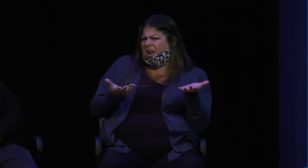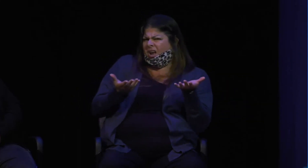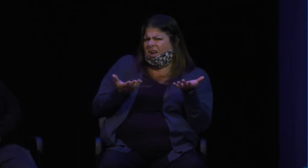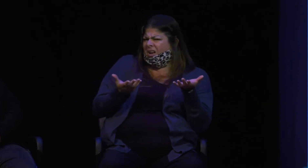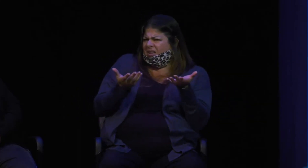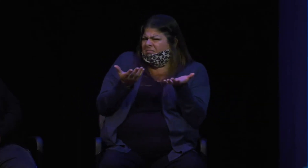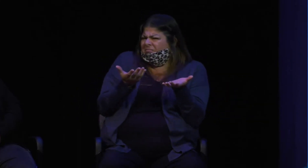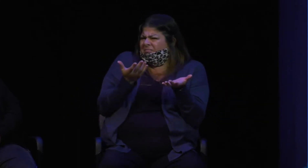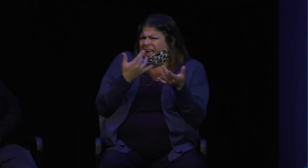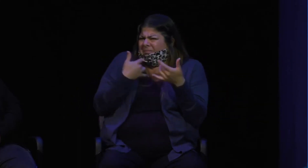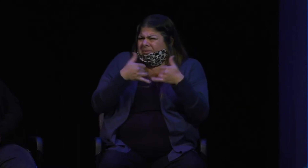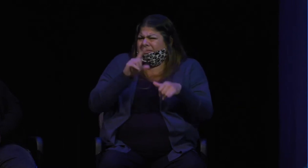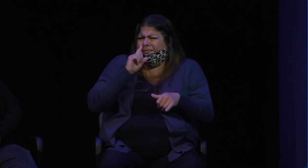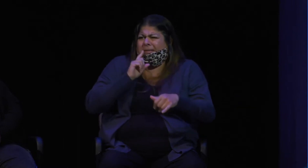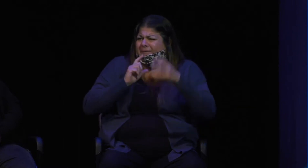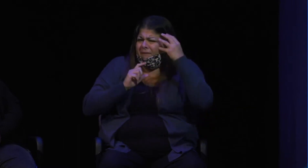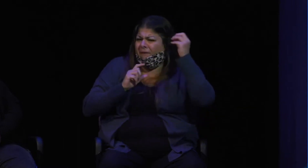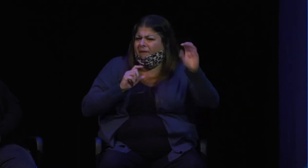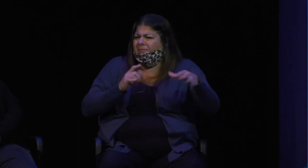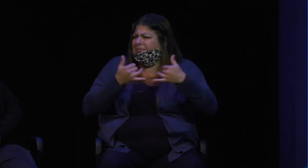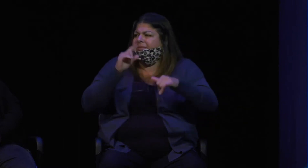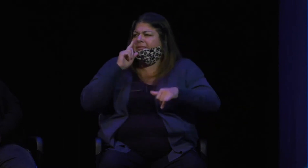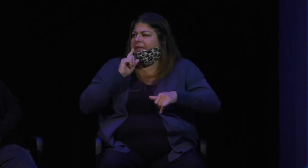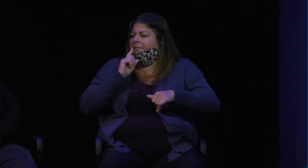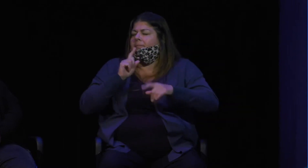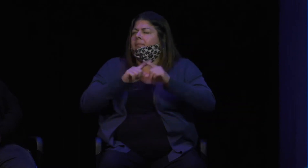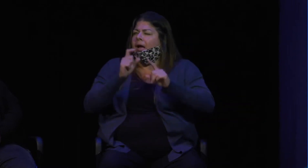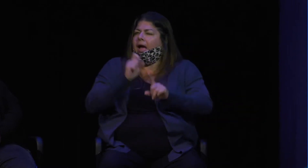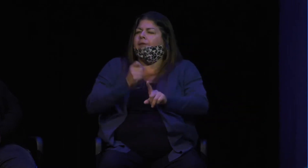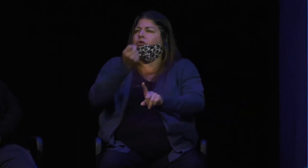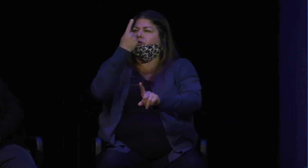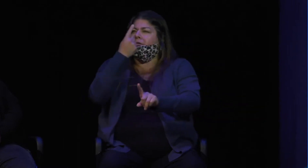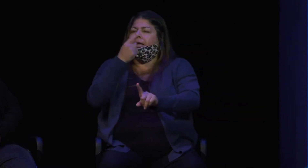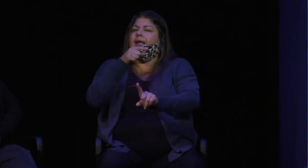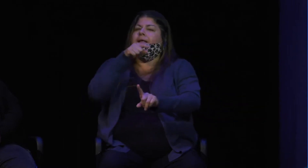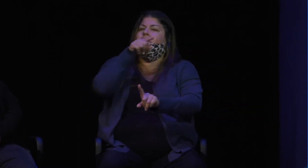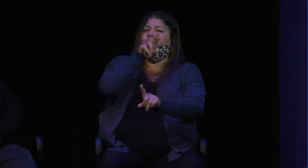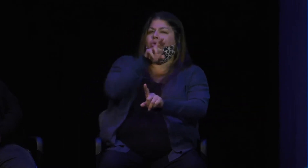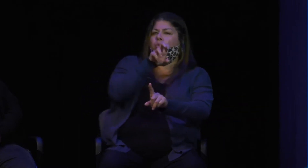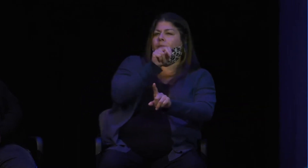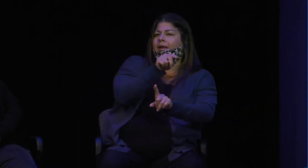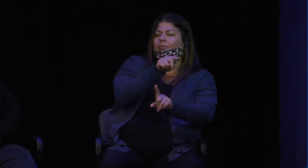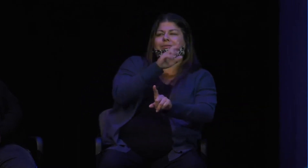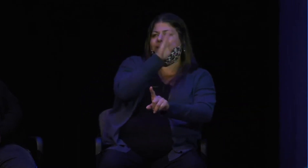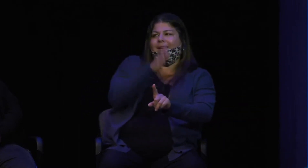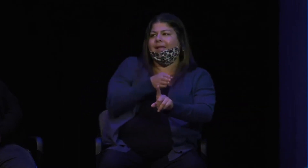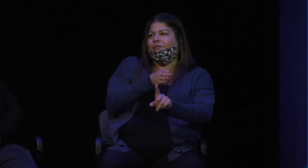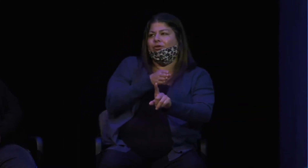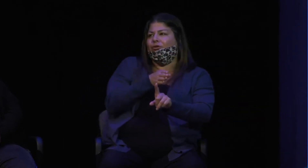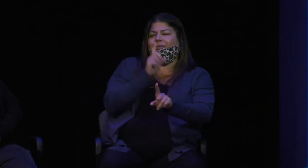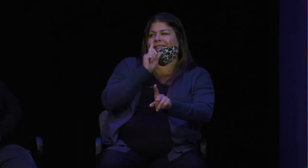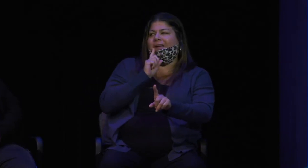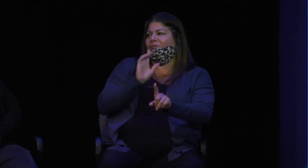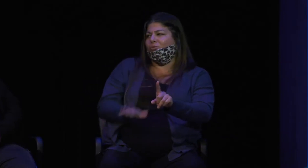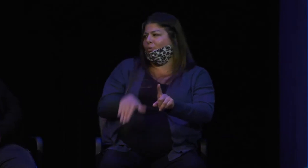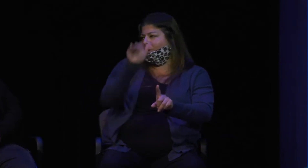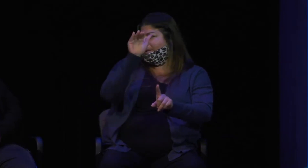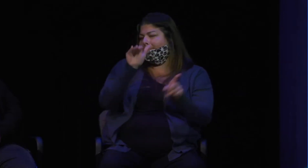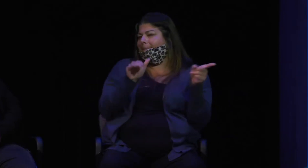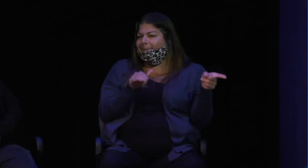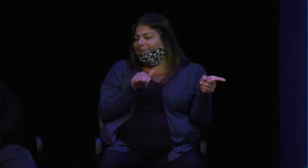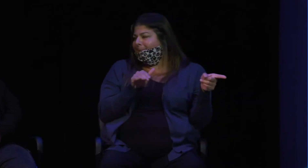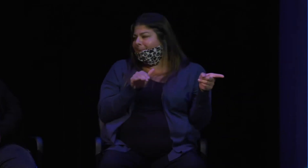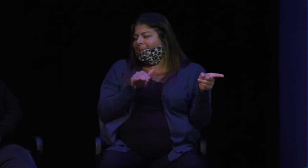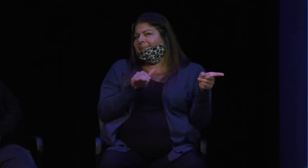like that or out of the deaf community. It does happen. And like I said, I have a cochlear implant. I can take it off or on. I'm still